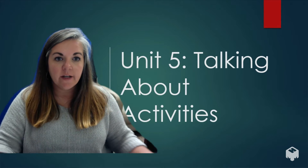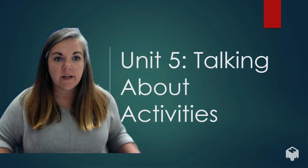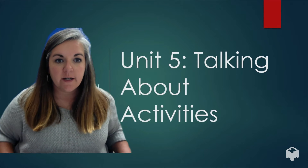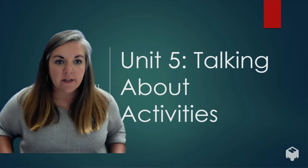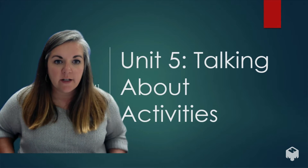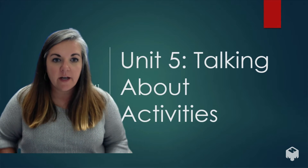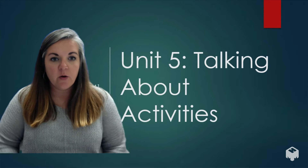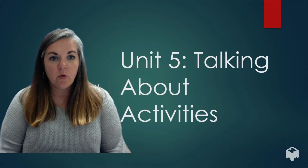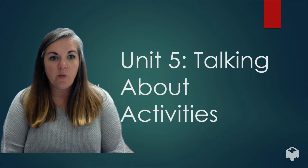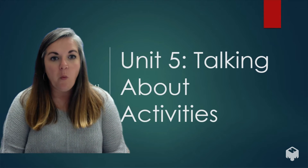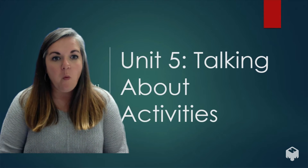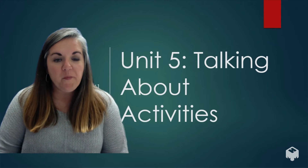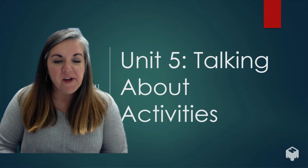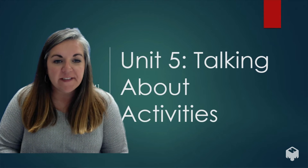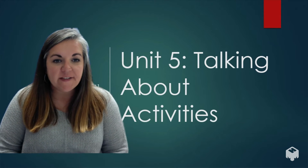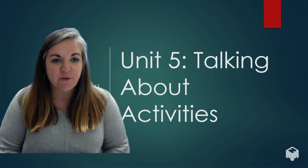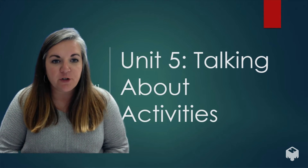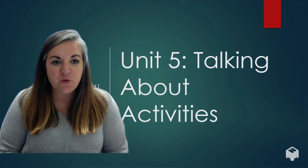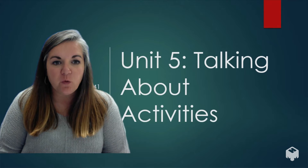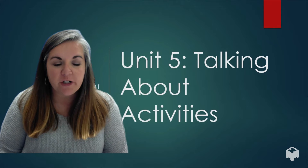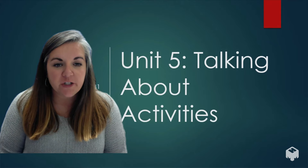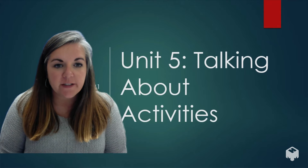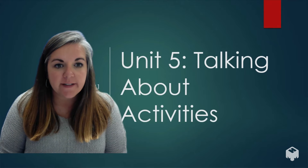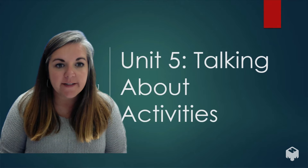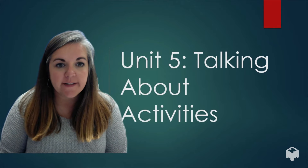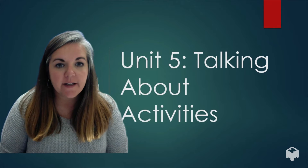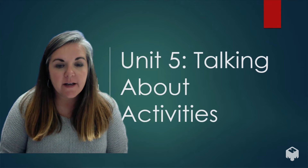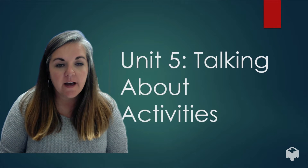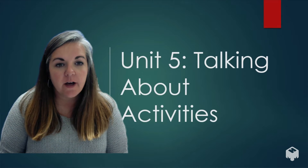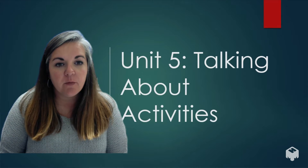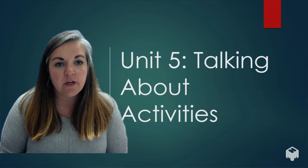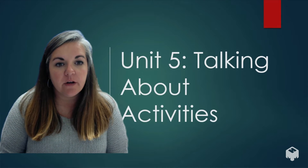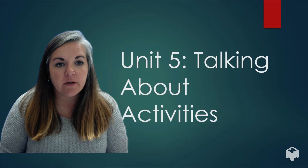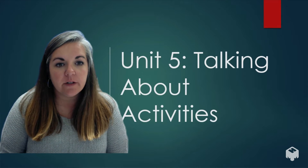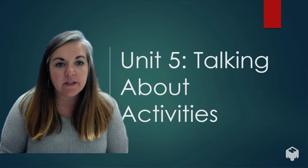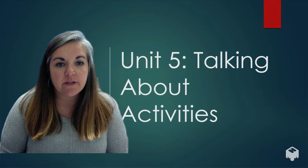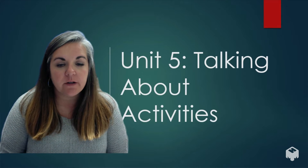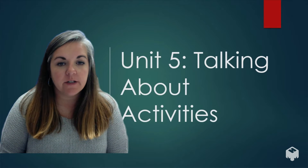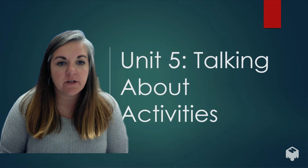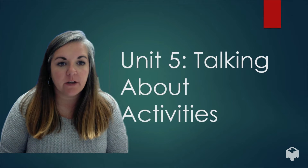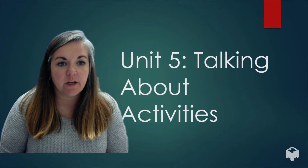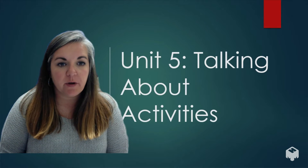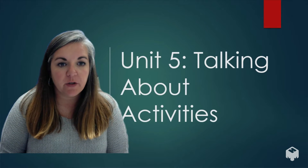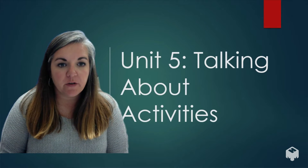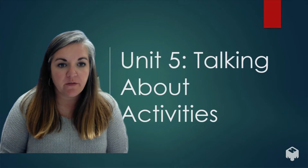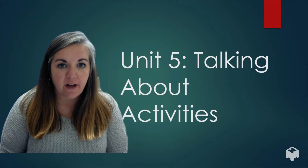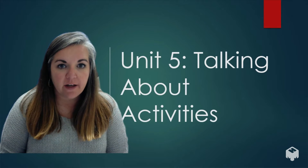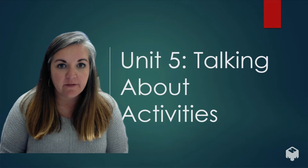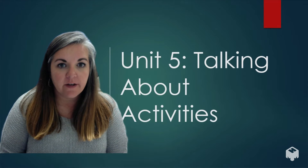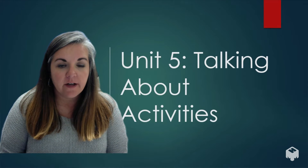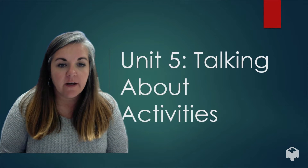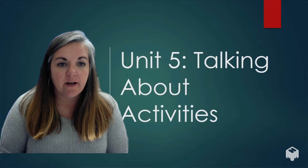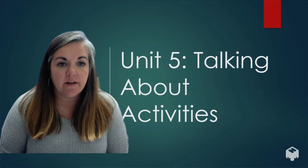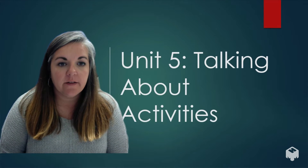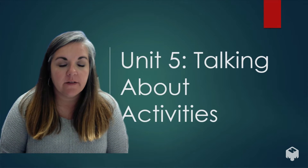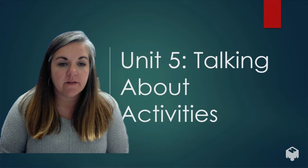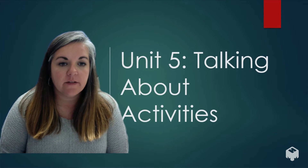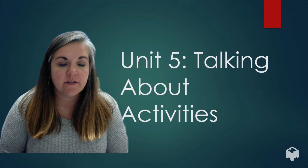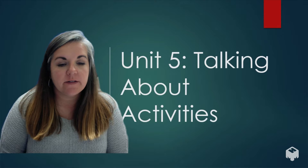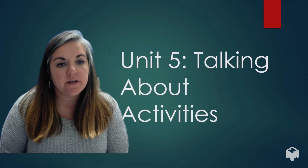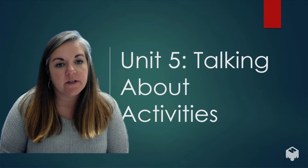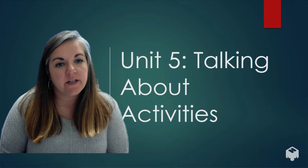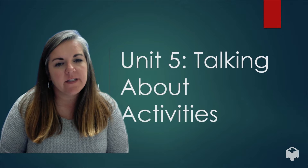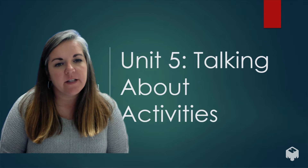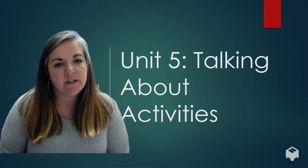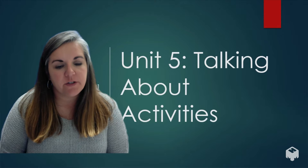Hello, and thanks for watching this. We are going to get started talking about Unit 5.